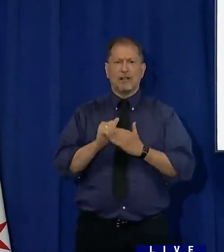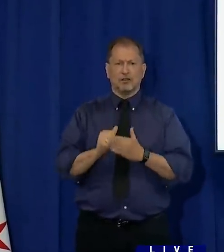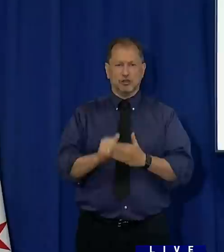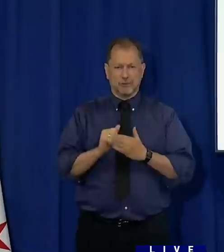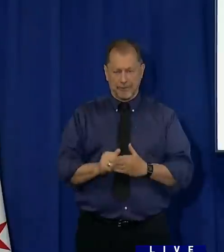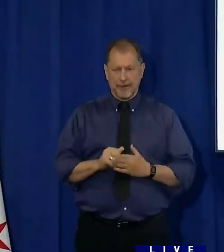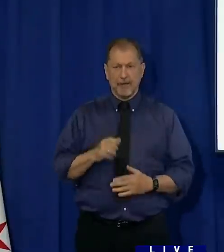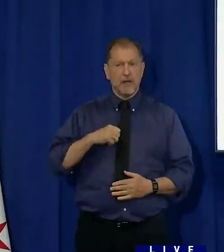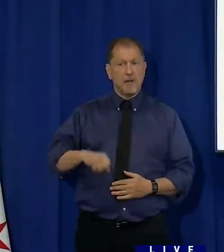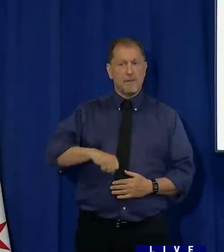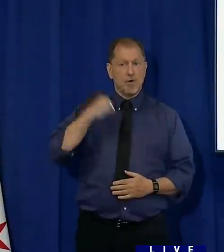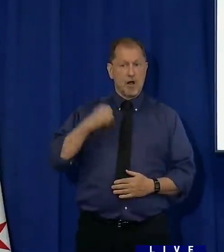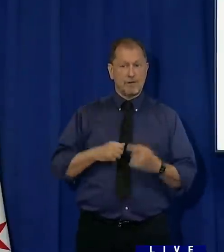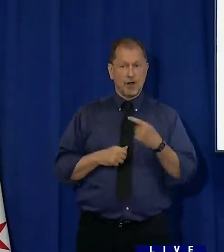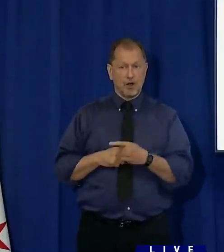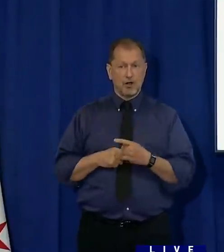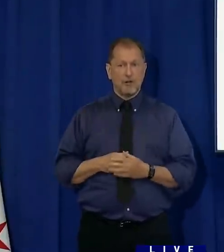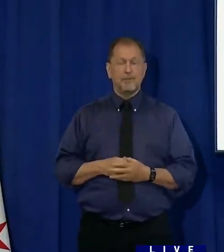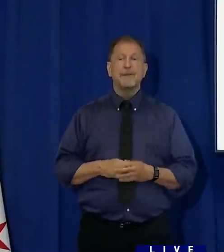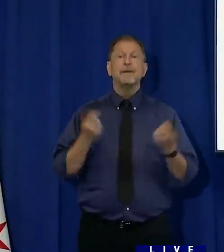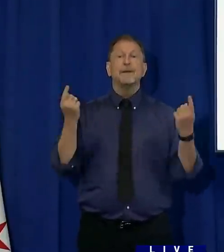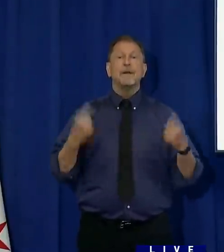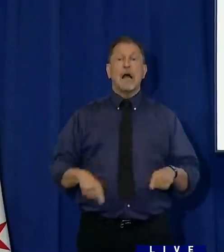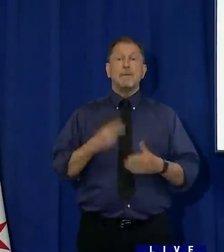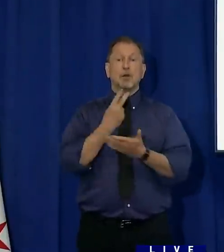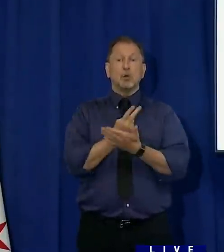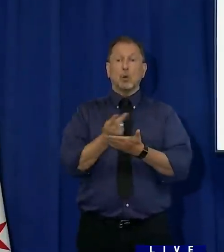2 weeks ago, on a Sunday,